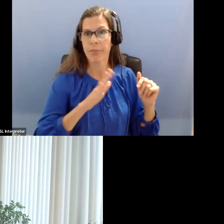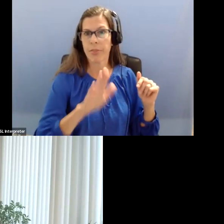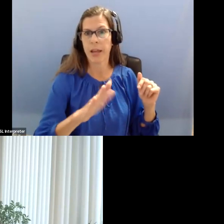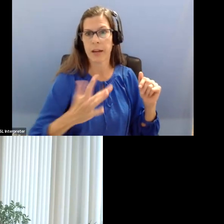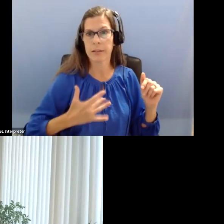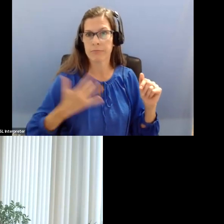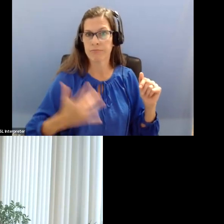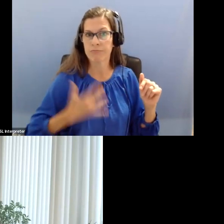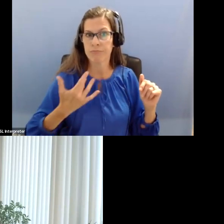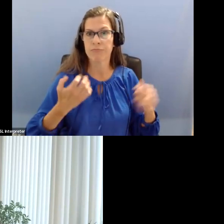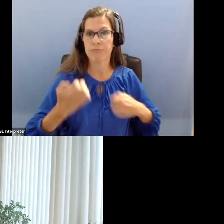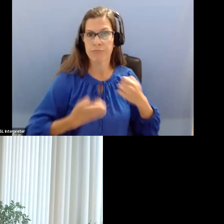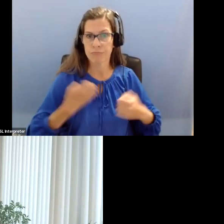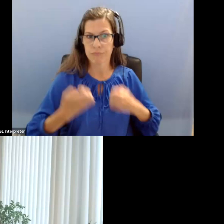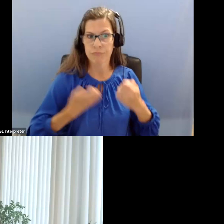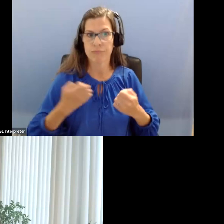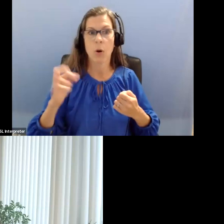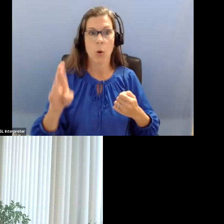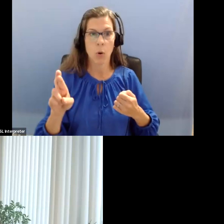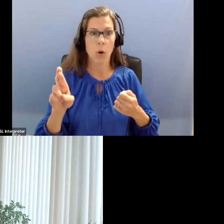hearing, even if something that someone said